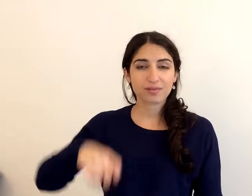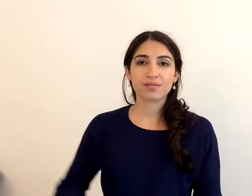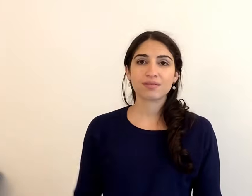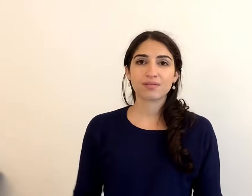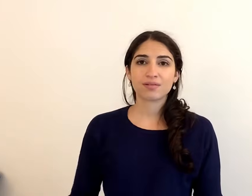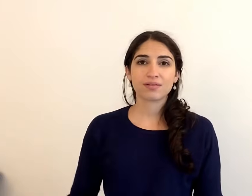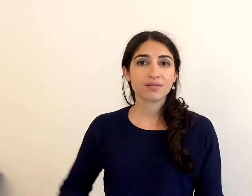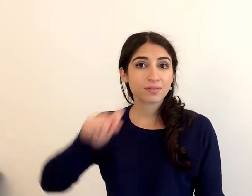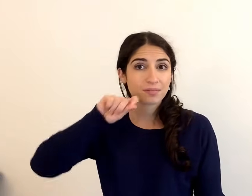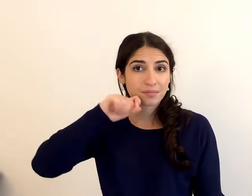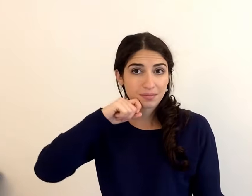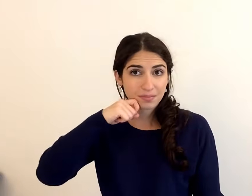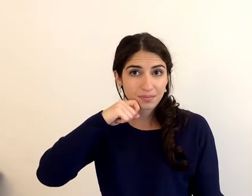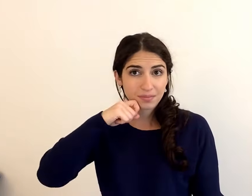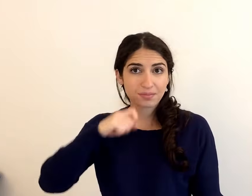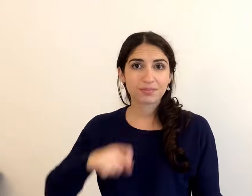Onion, apple.